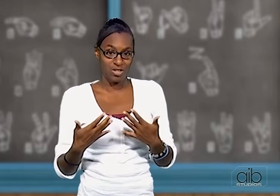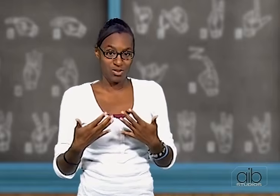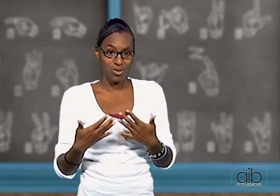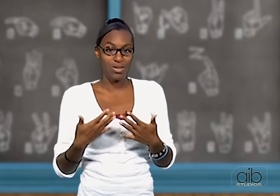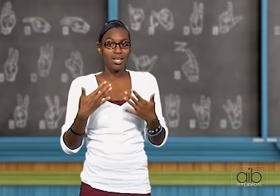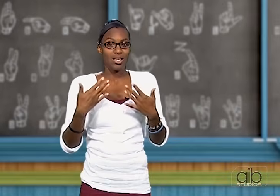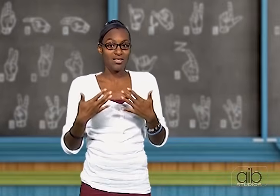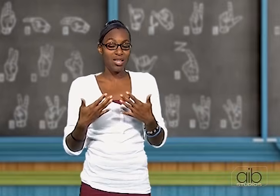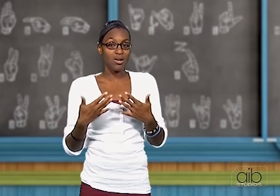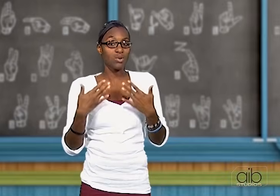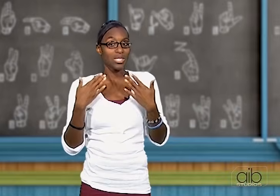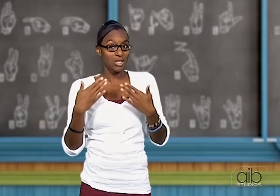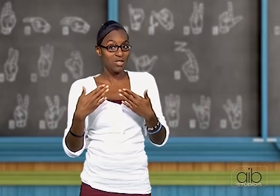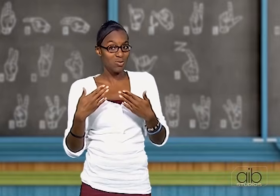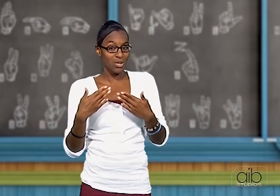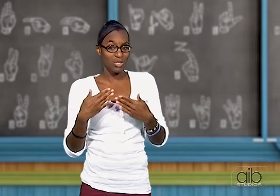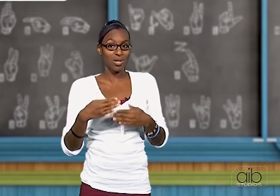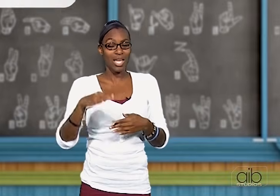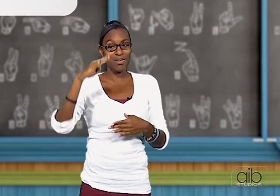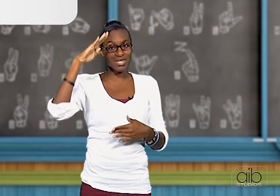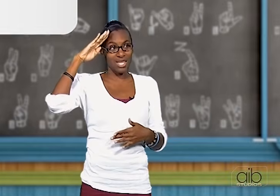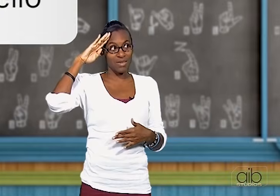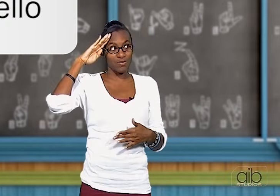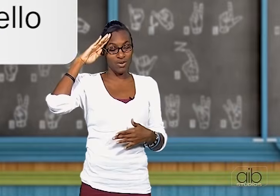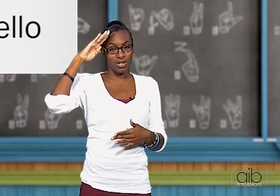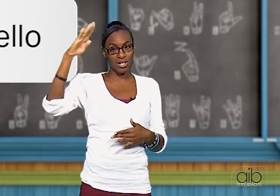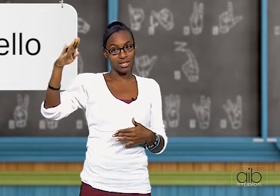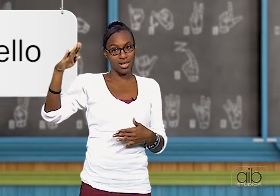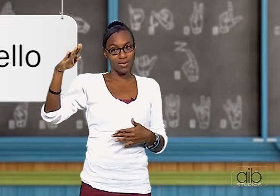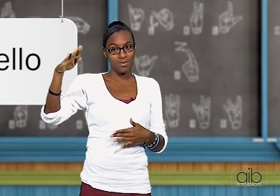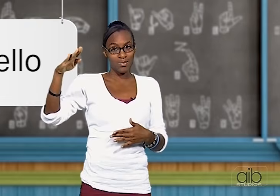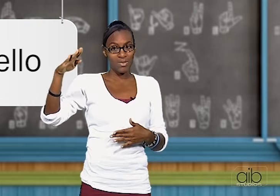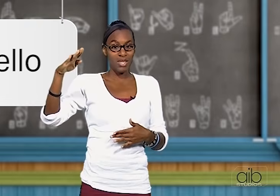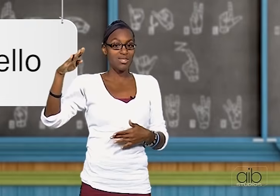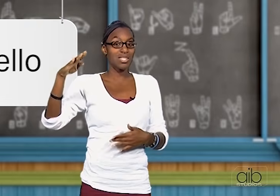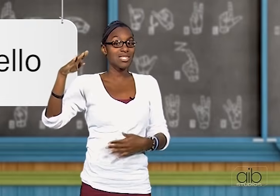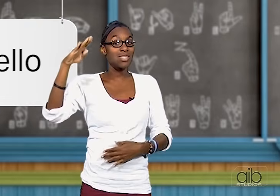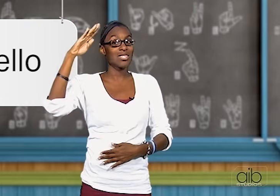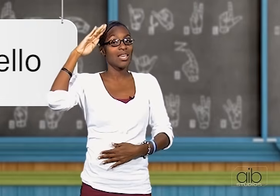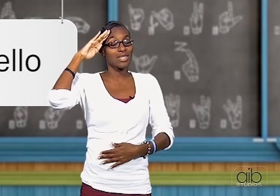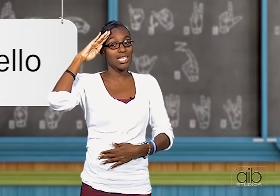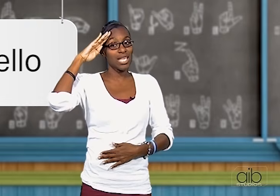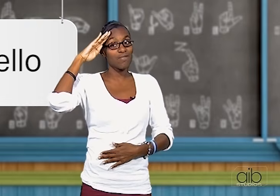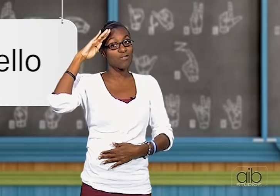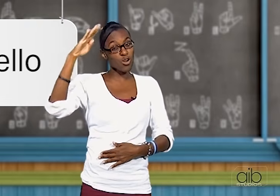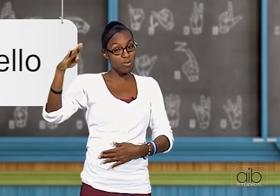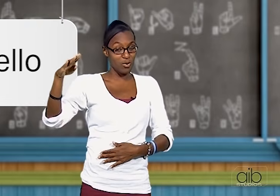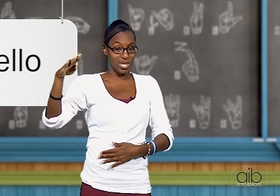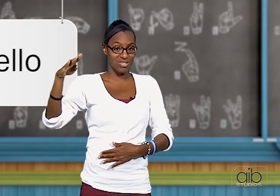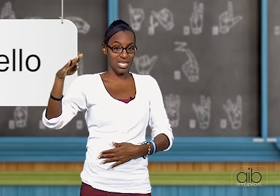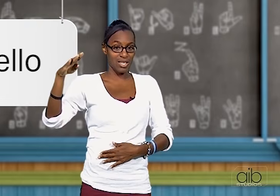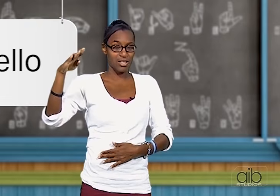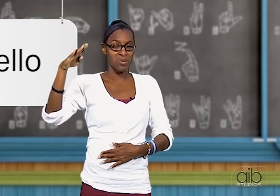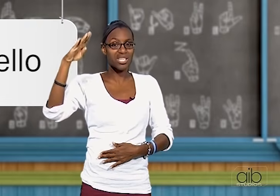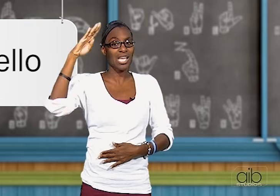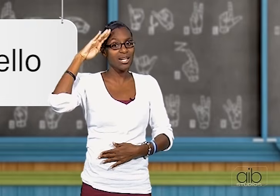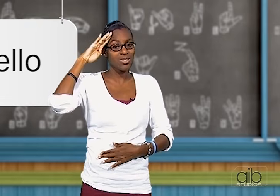individual. So here's one. We have the sign for hello. So this is the formal way of saying hello. It kind of looks